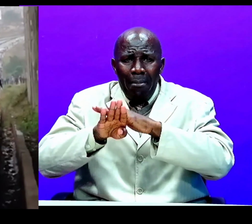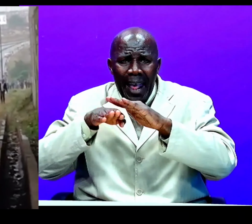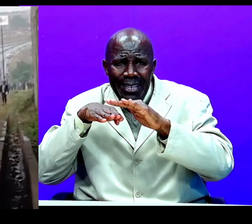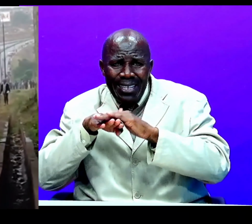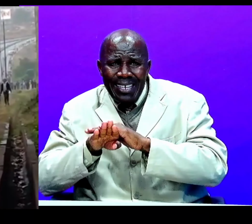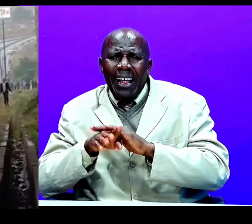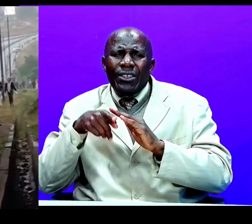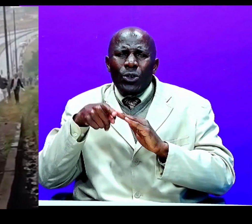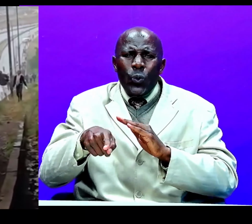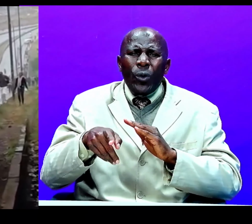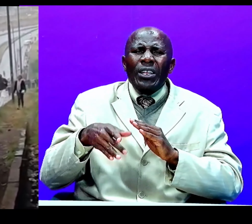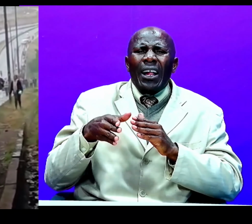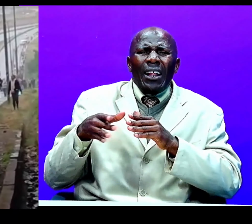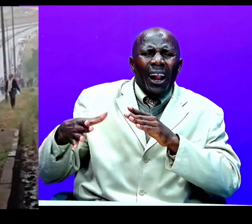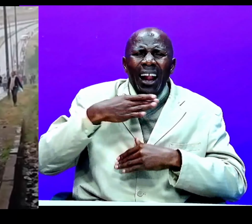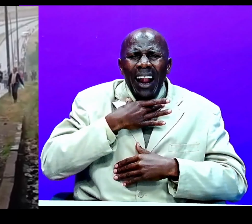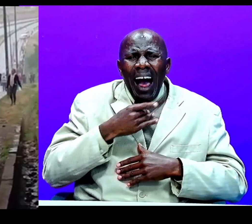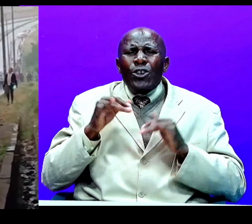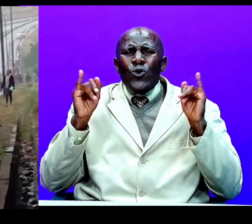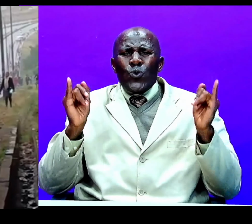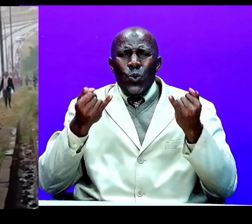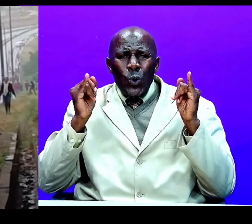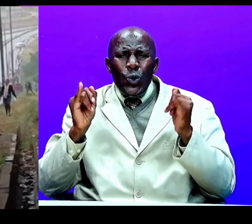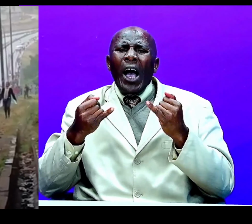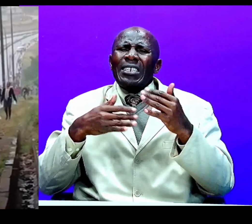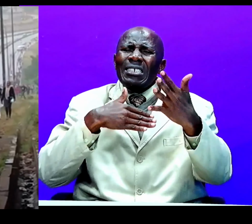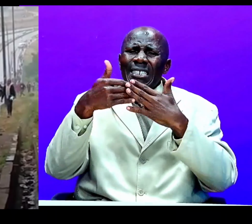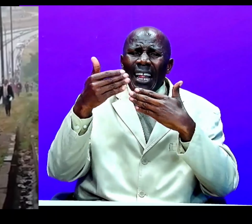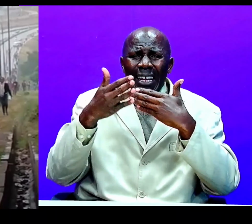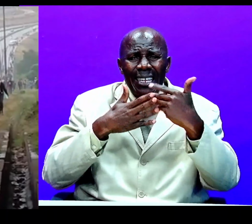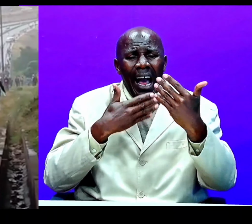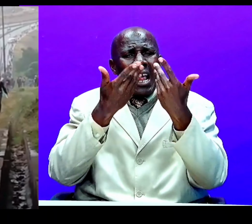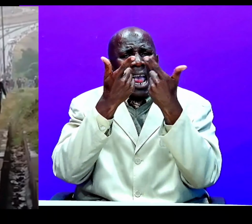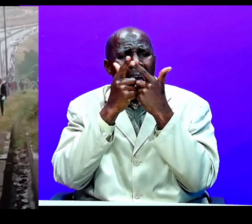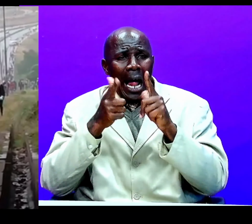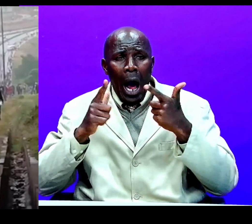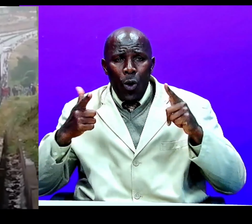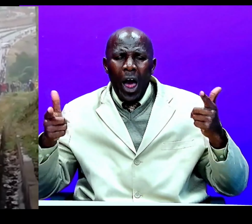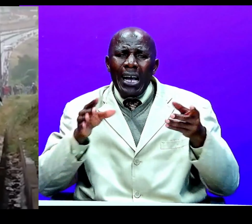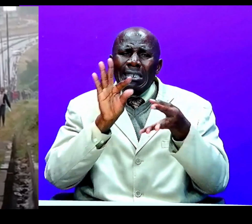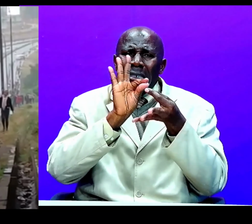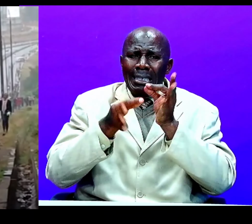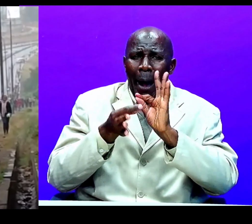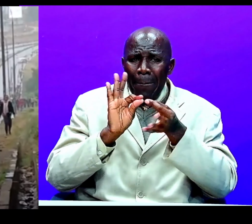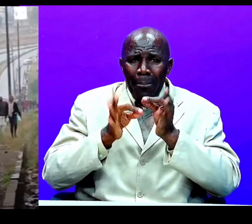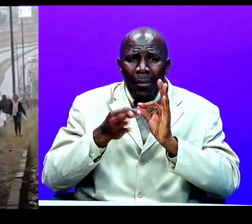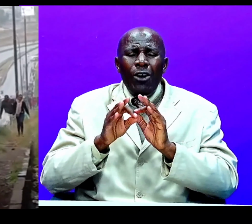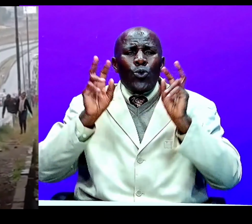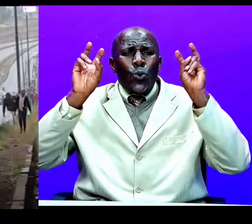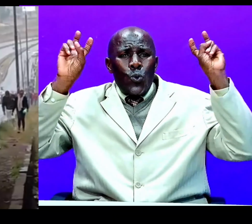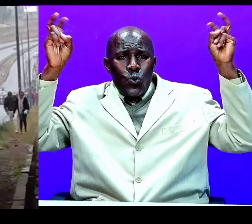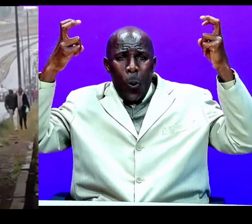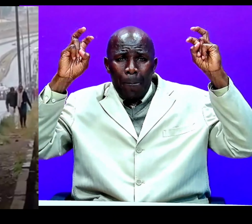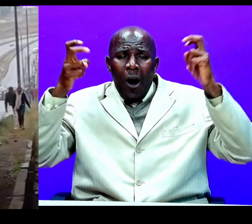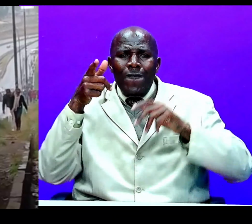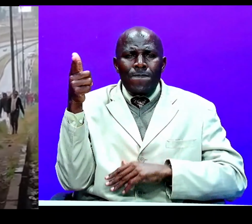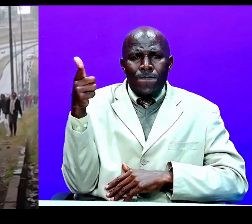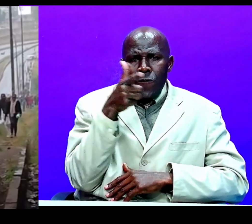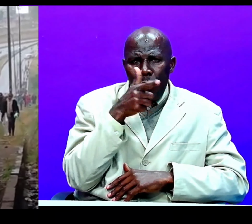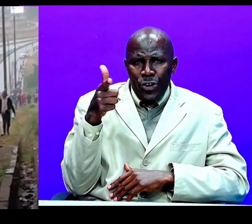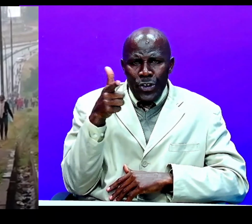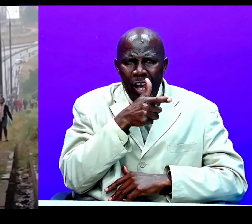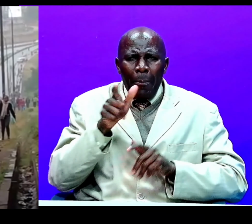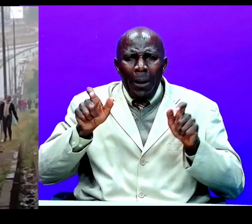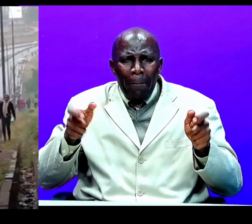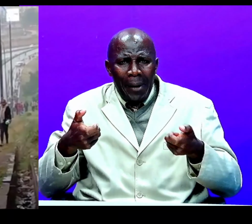captioned videos, or audio descriptions. Avoid overwhelming yourself